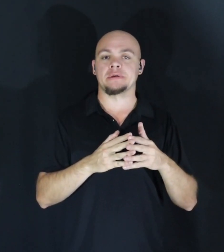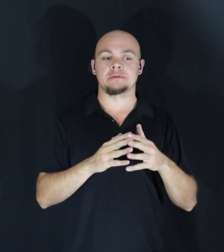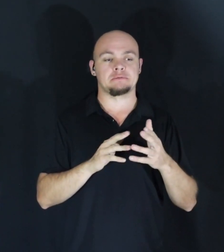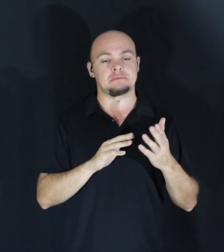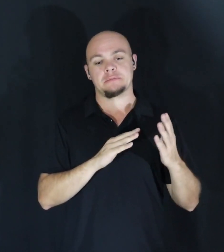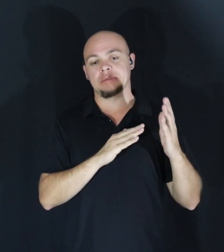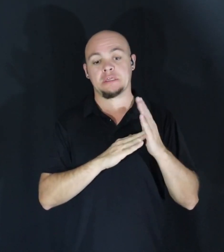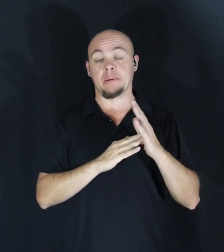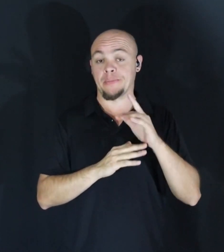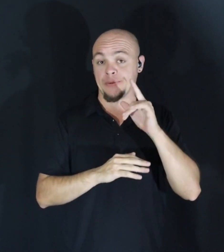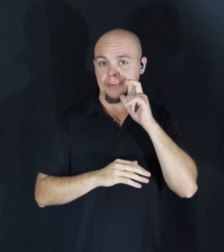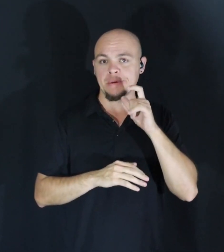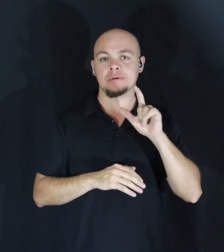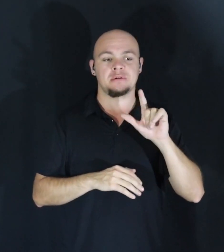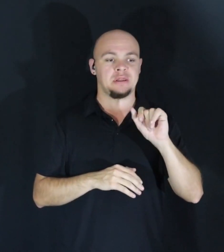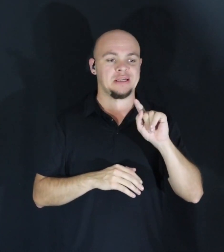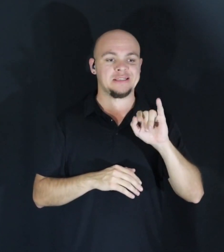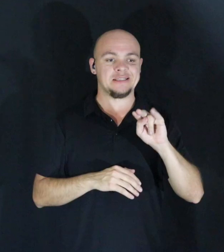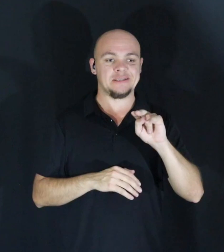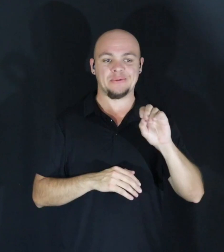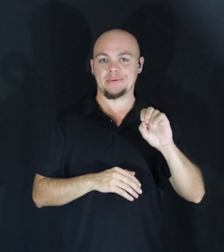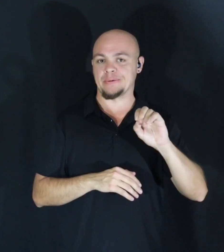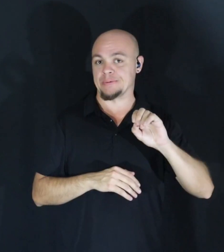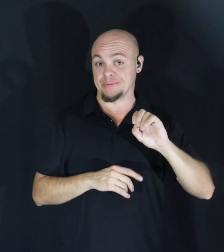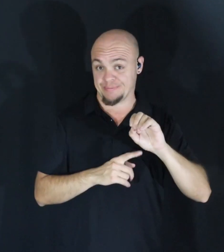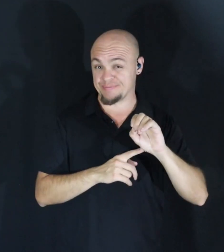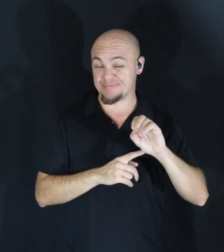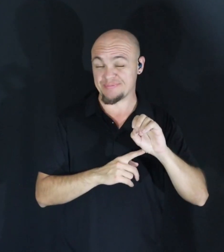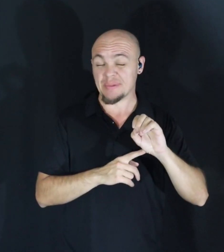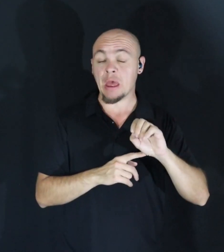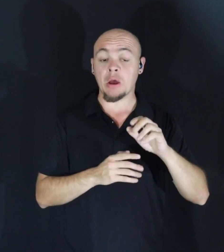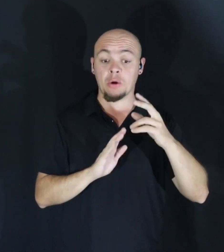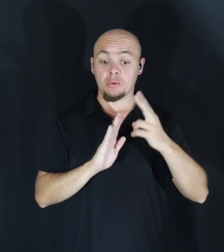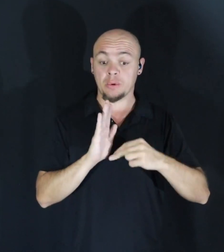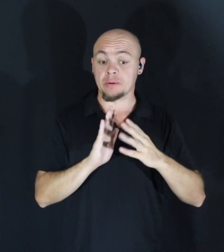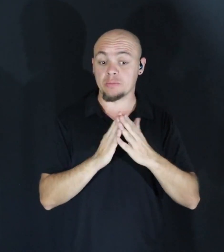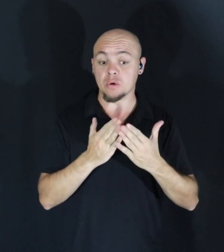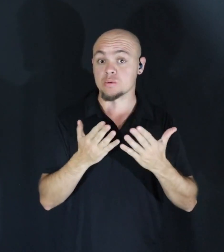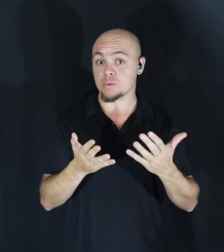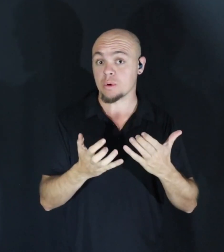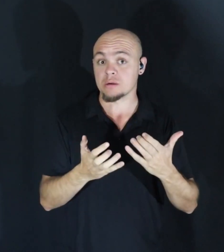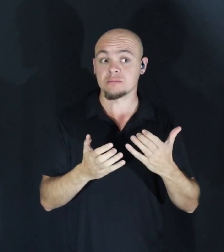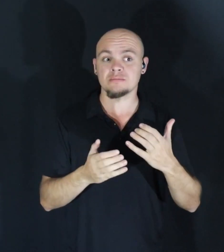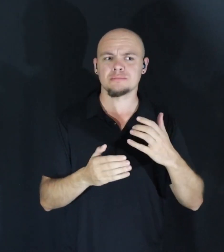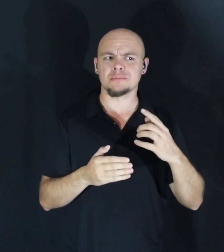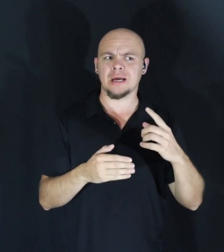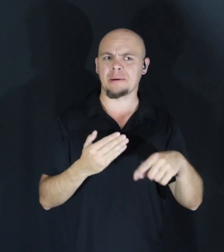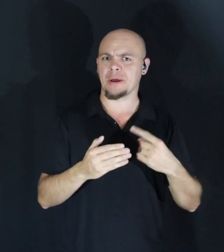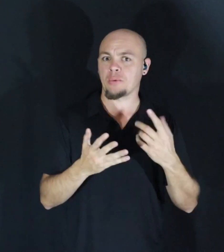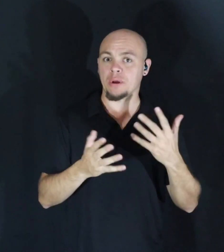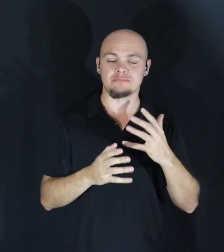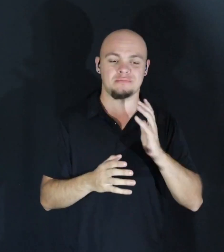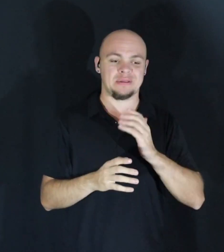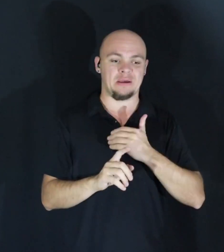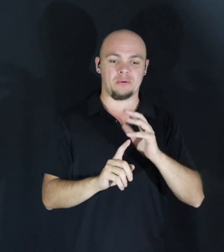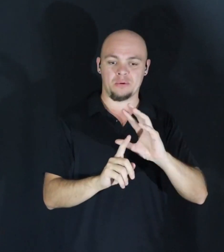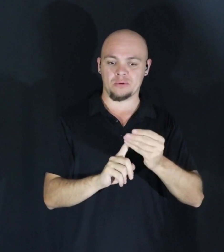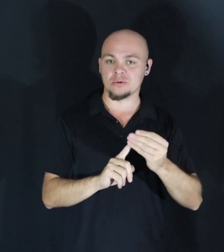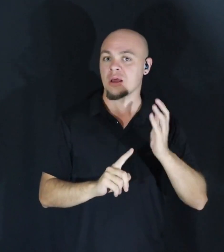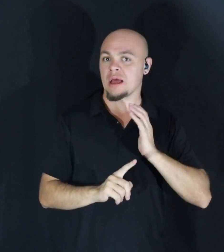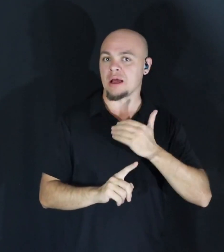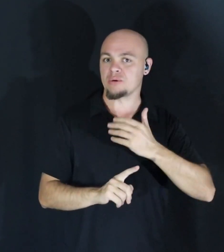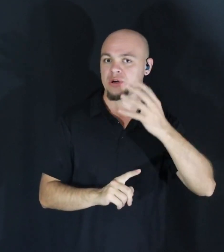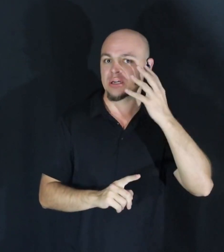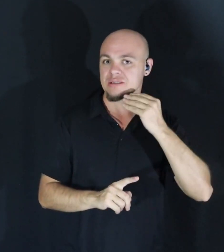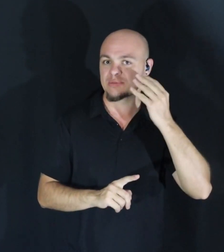want to read books. But even more than that, we want to read books about our cultures, our experiences, our